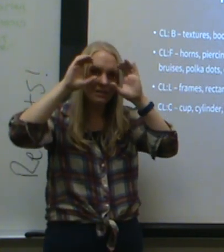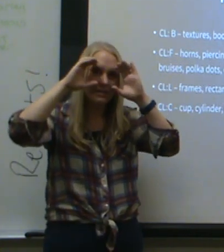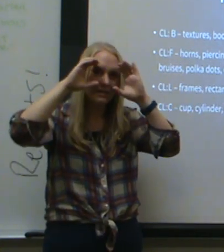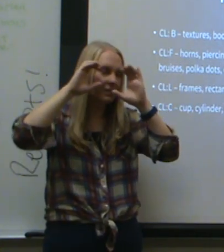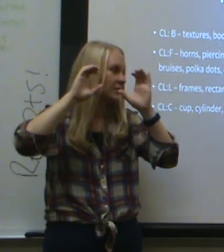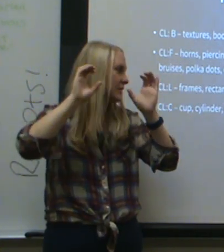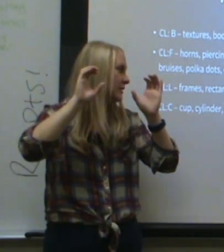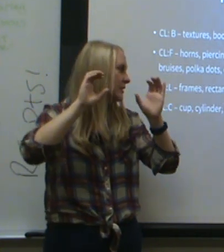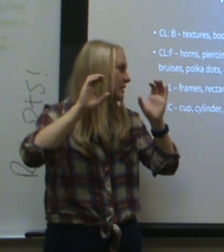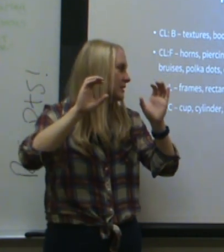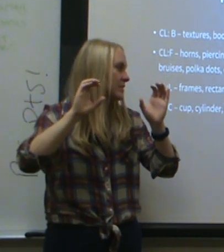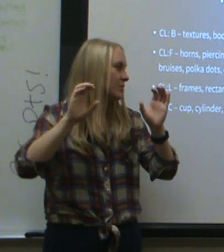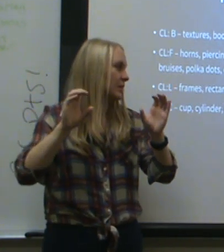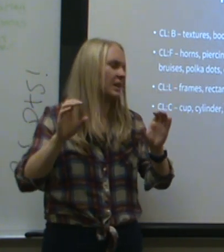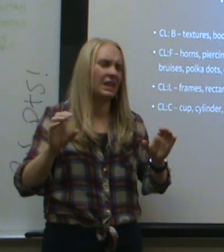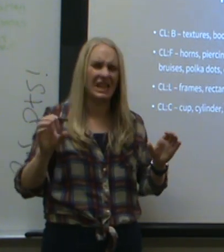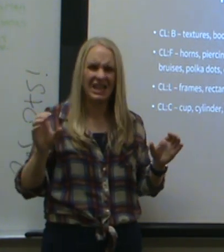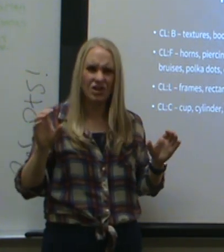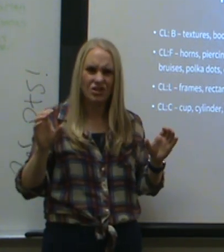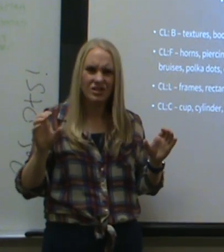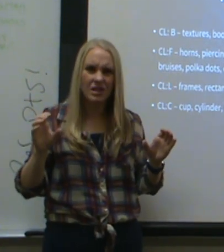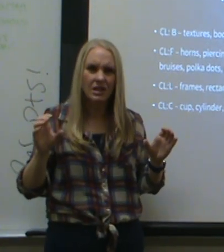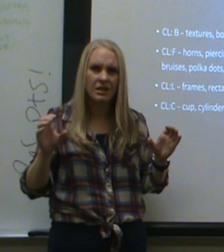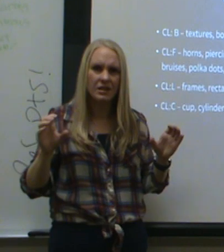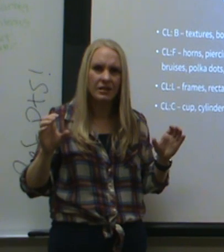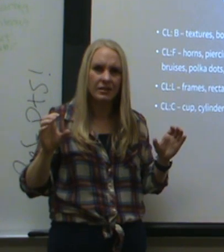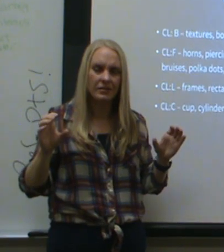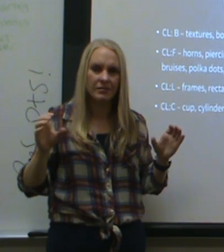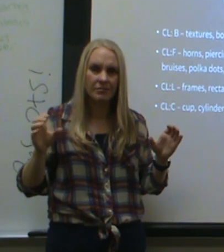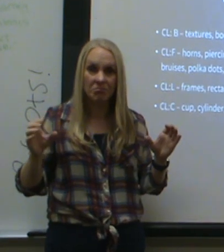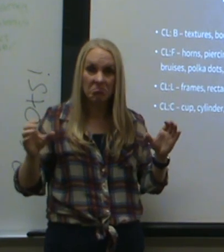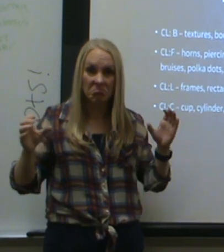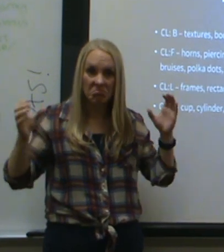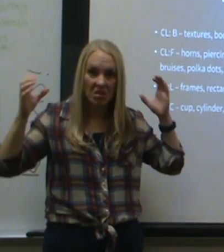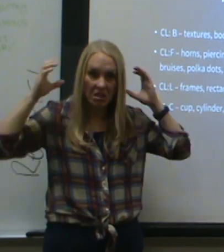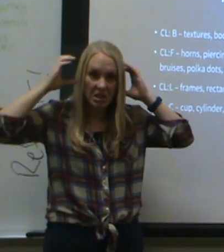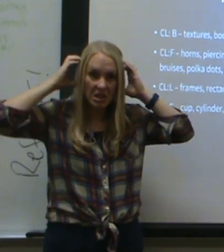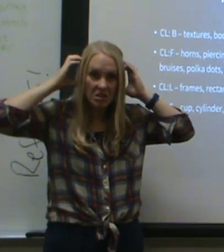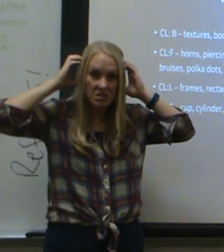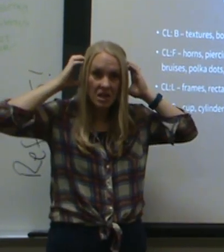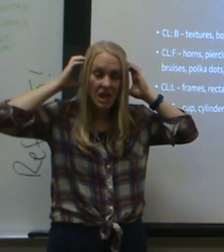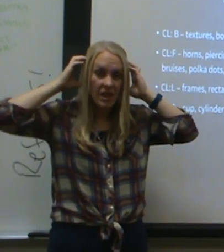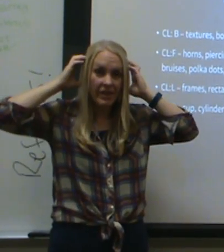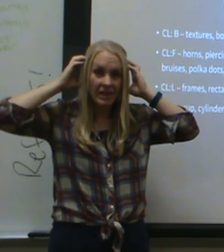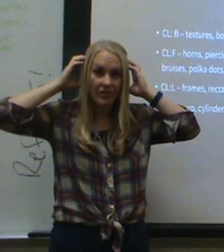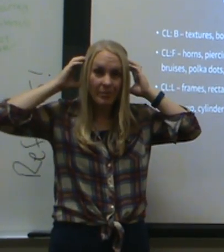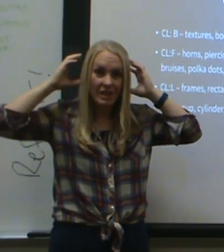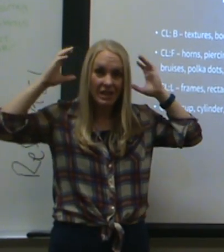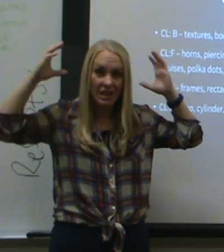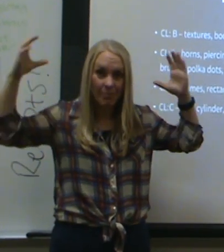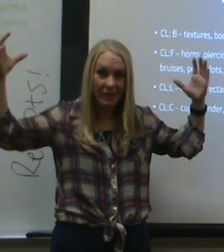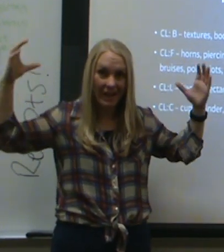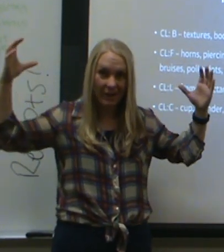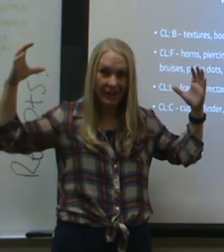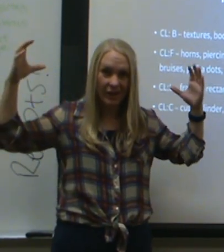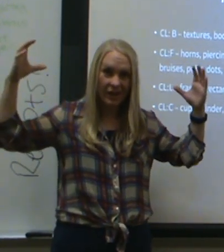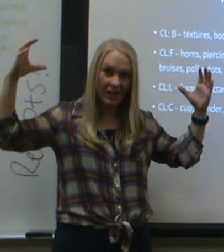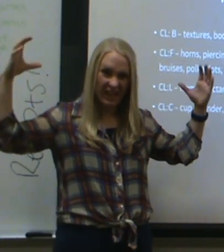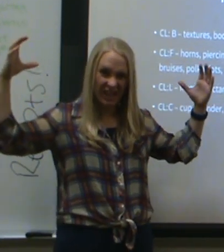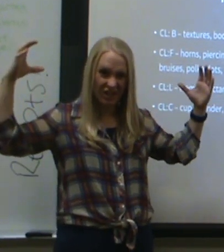binoculars, sweet, ears, yeah, the ears, they can even be big out here,